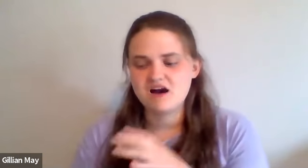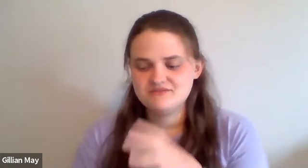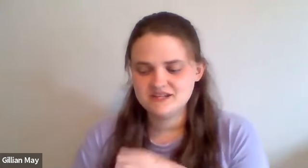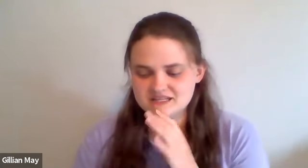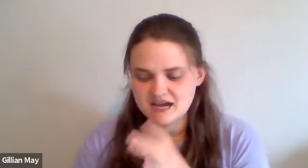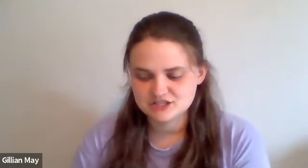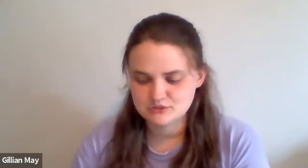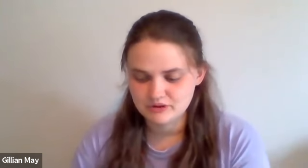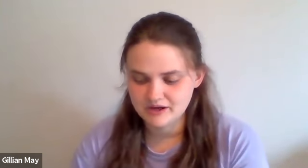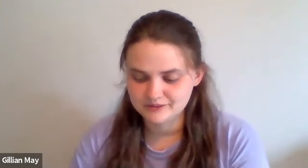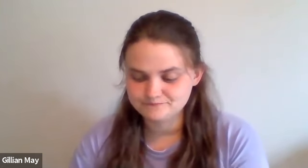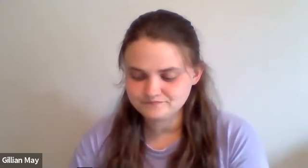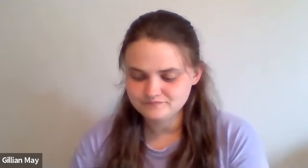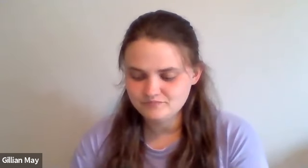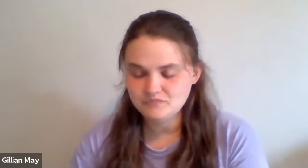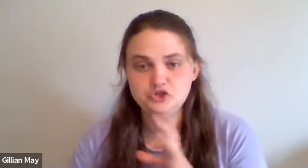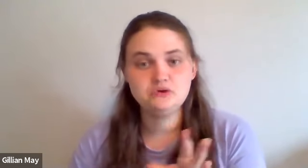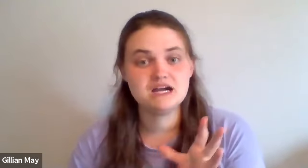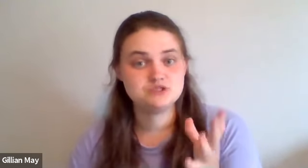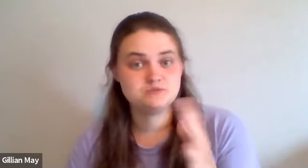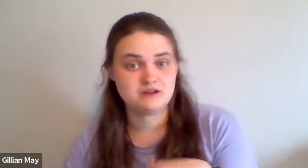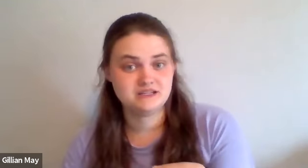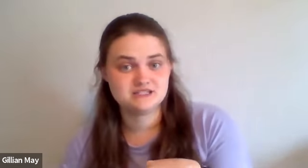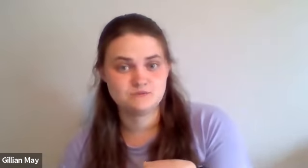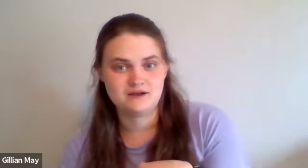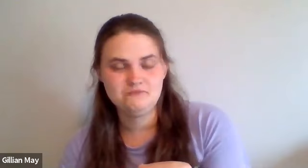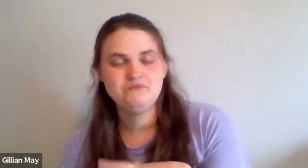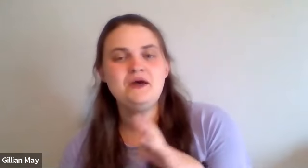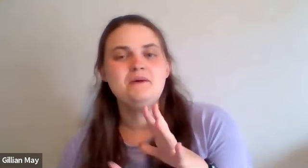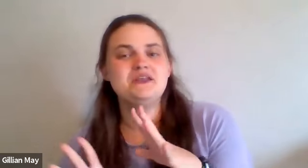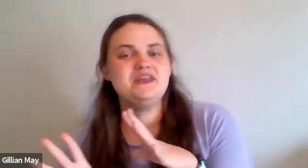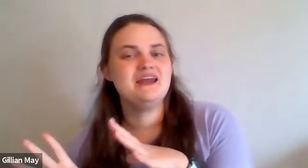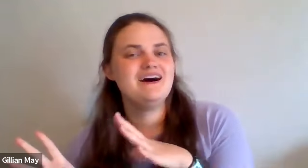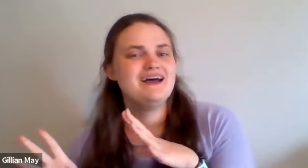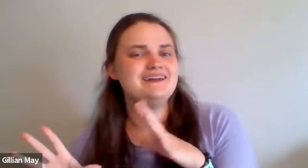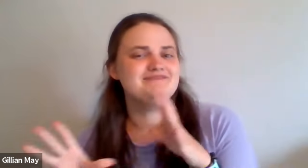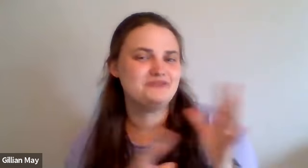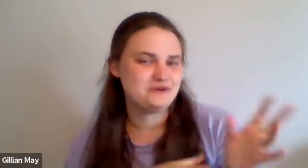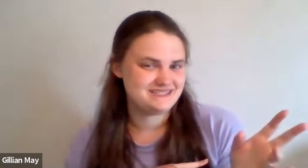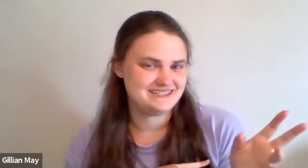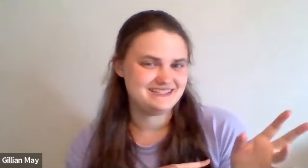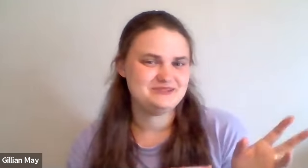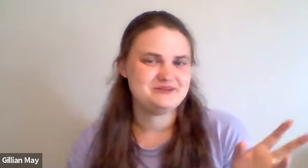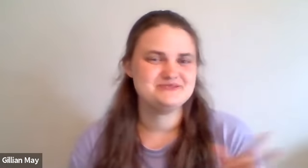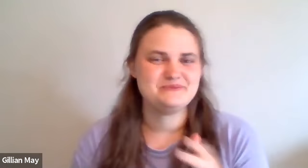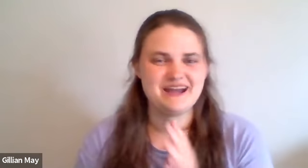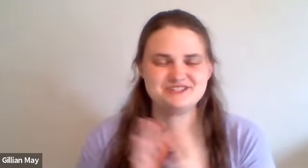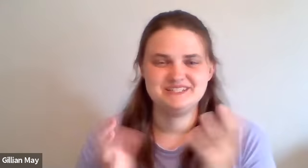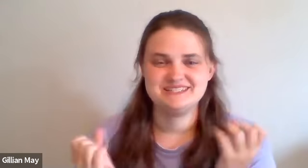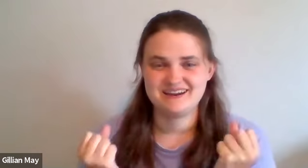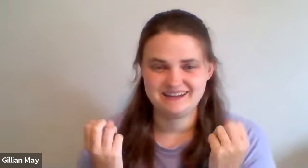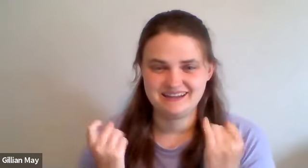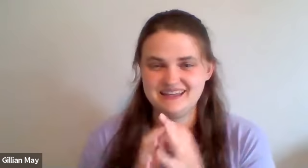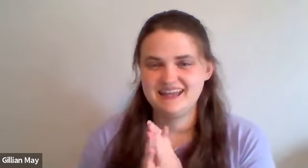of it is actual you guys responding as well, but not voicing. You guys will be actually signing.